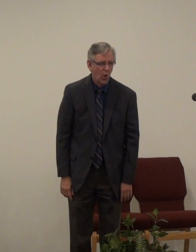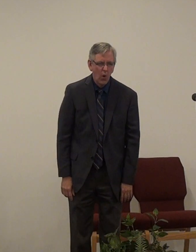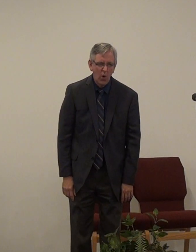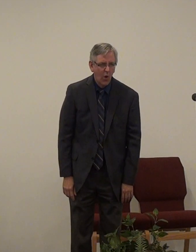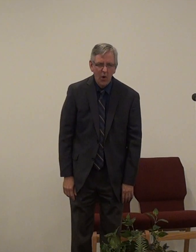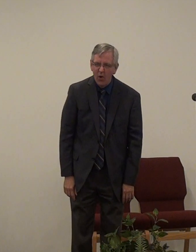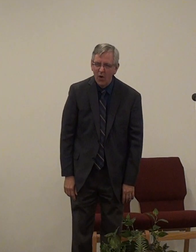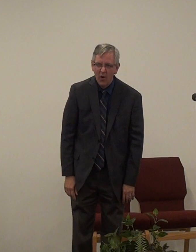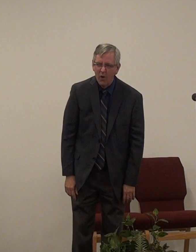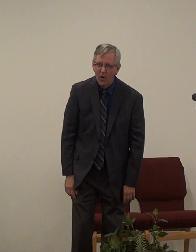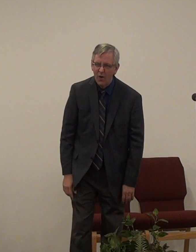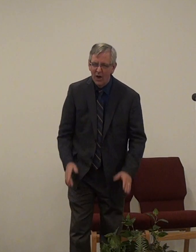He didn't.